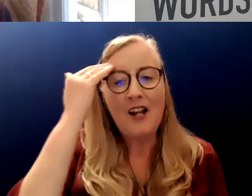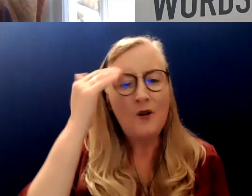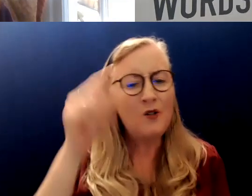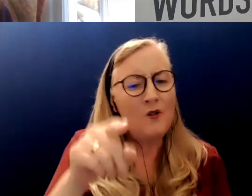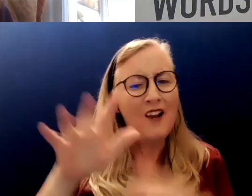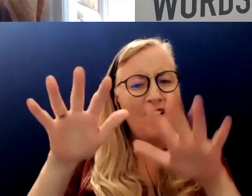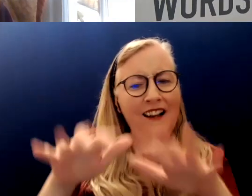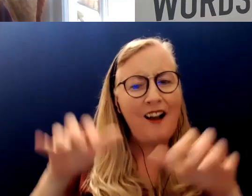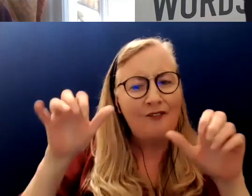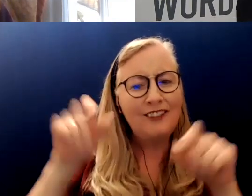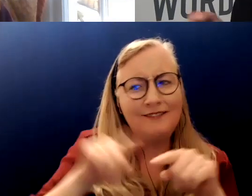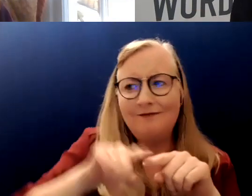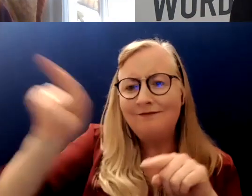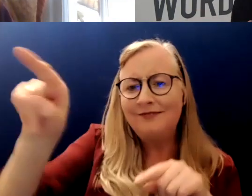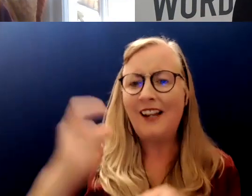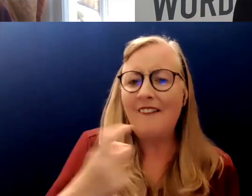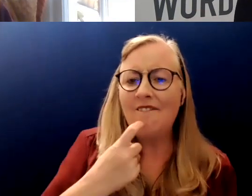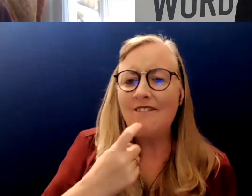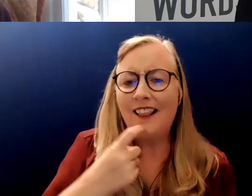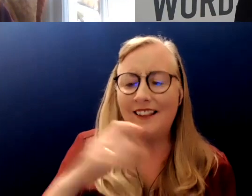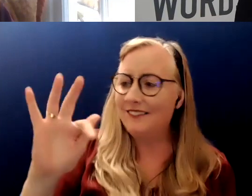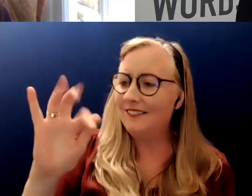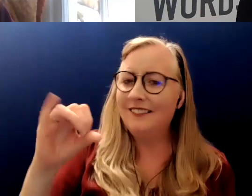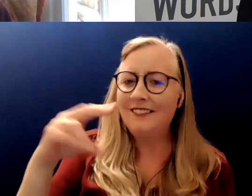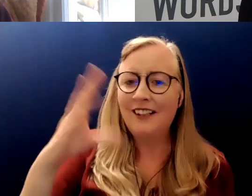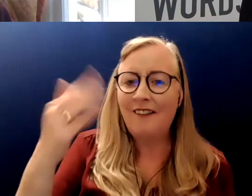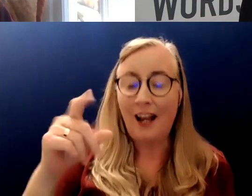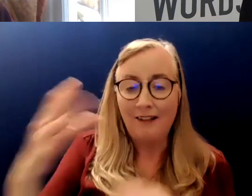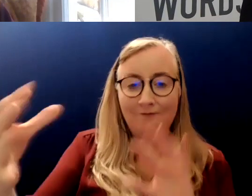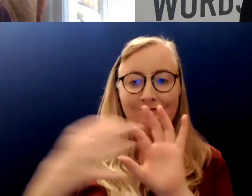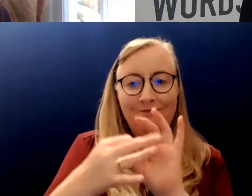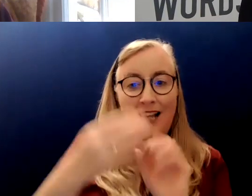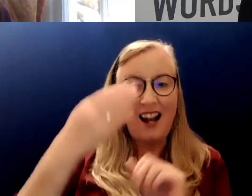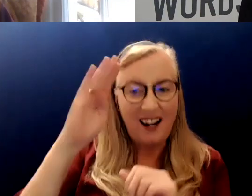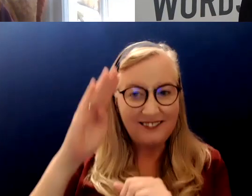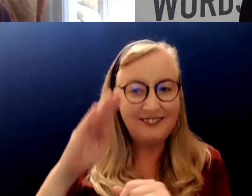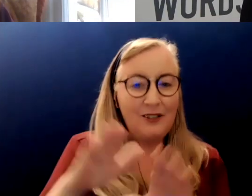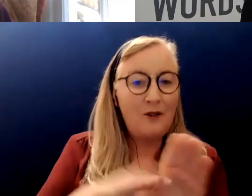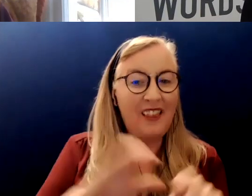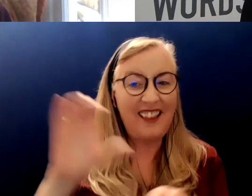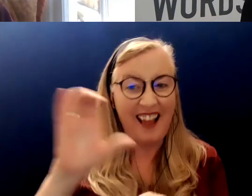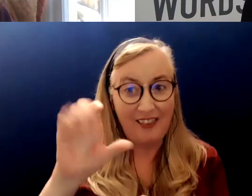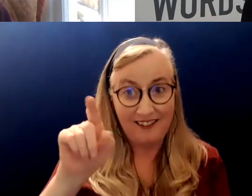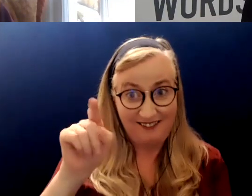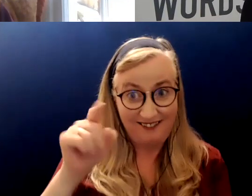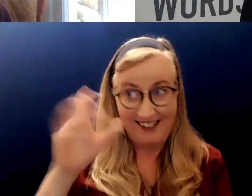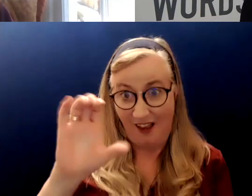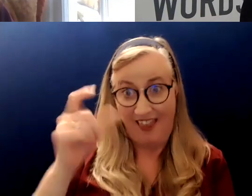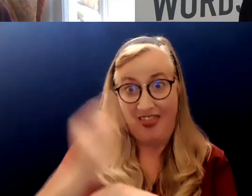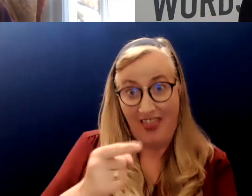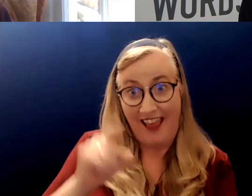in Finland Mhm. that Connections with Ireland, Catherine was there, and in a